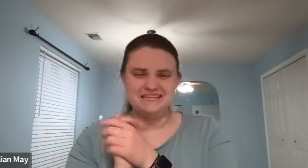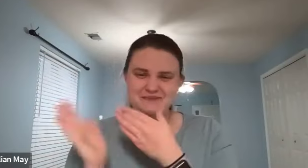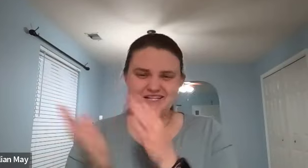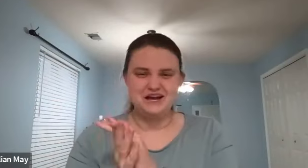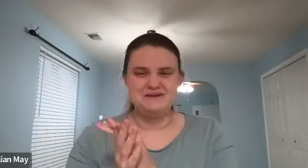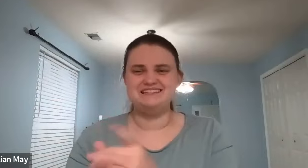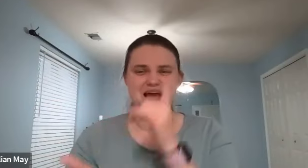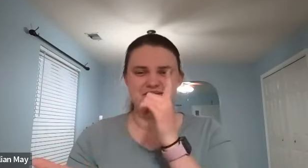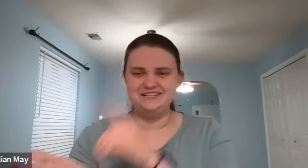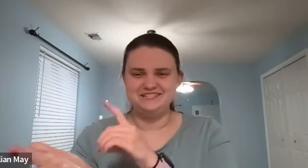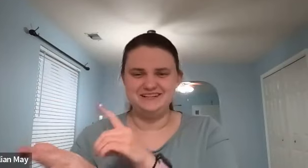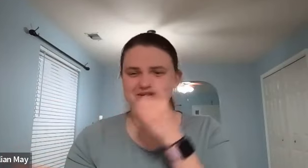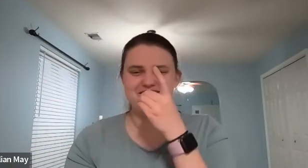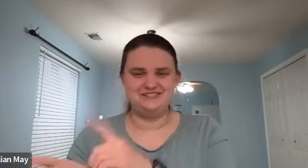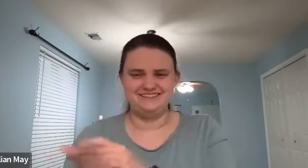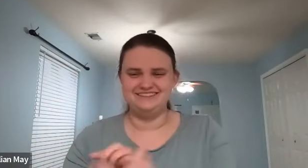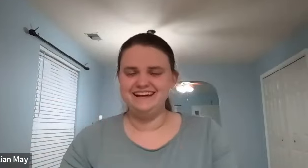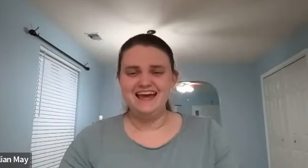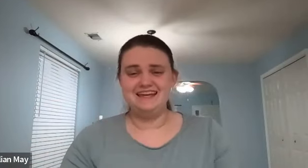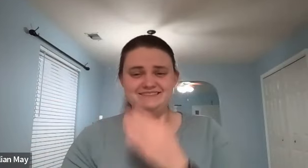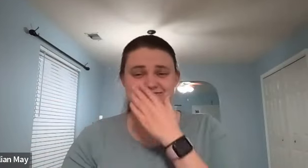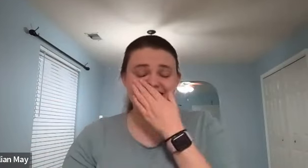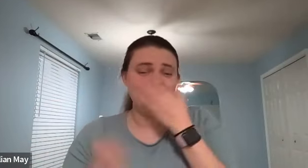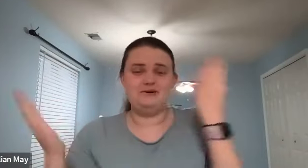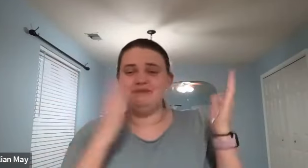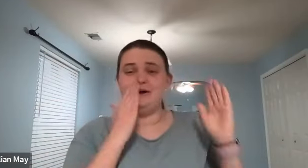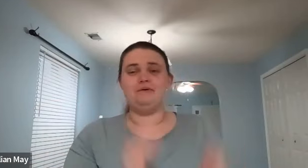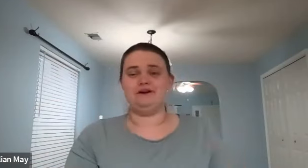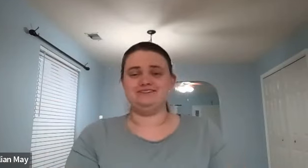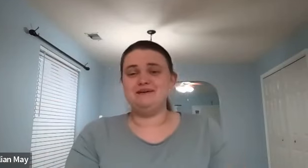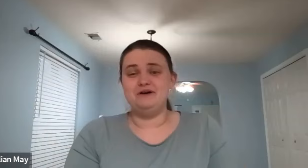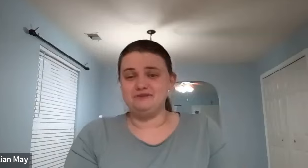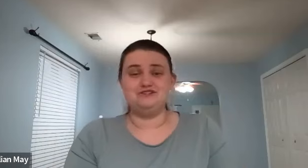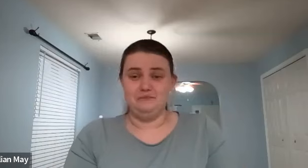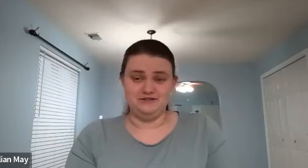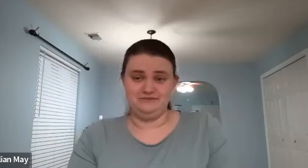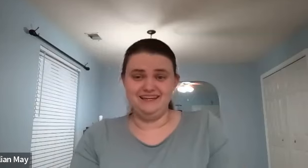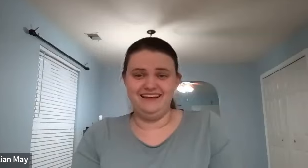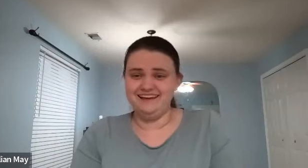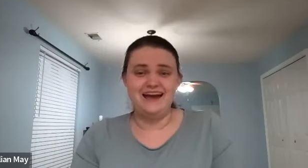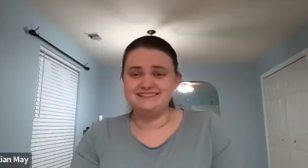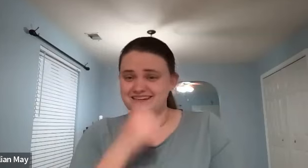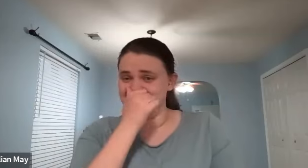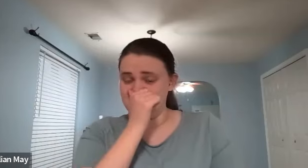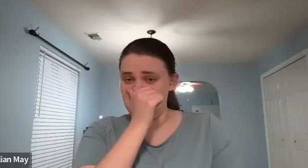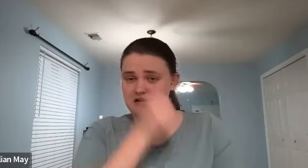it's my job, I say I'm a lunch doctor. And my coworkers, they put up with so much with me. Like I sign things wrong, and I'm